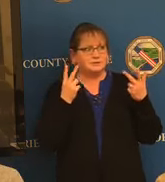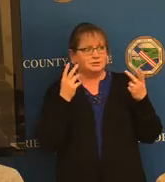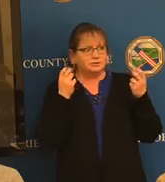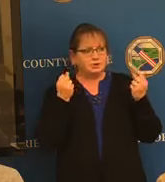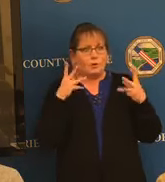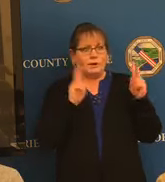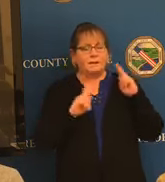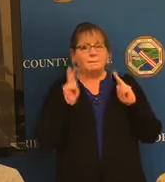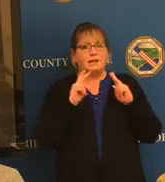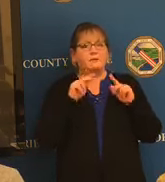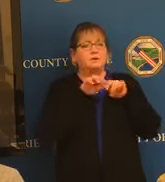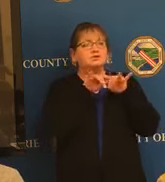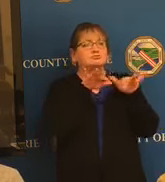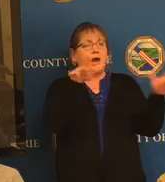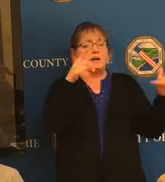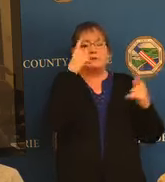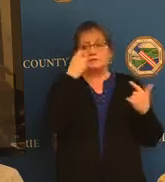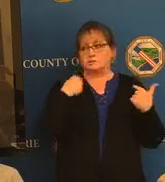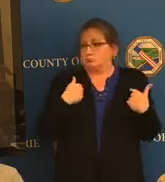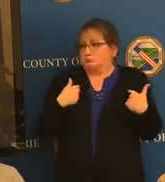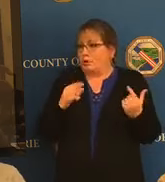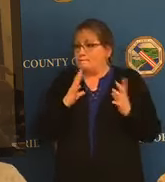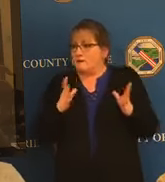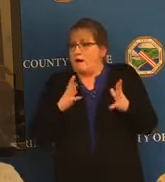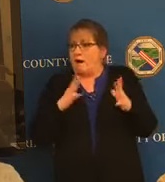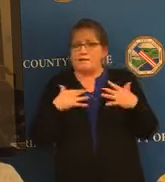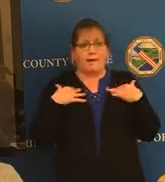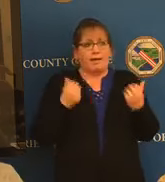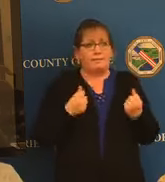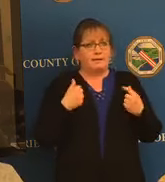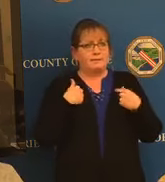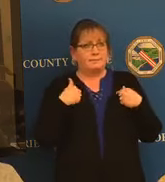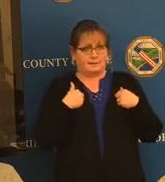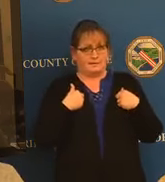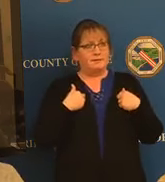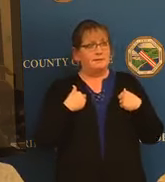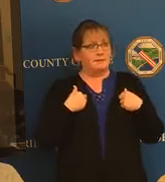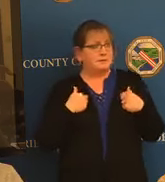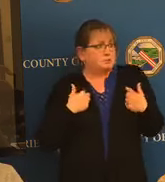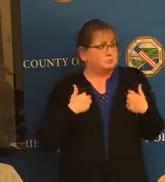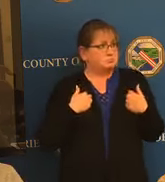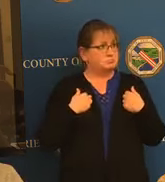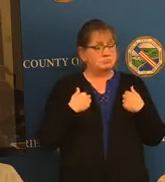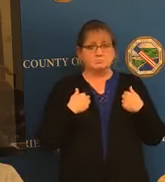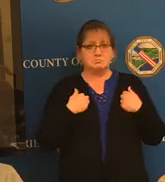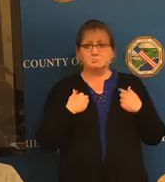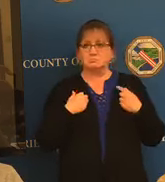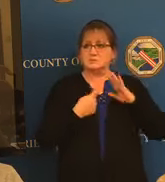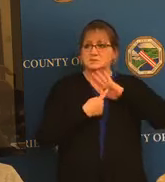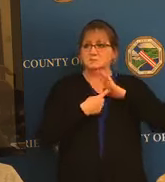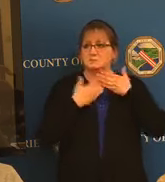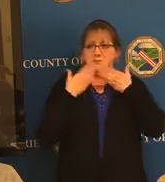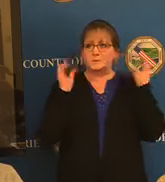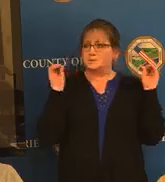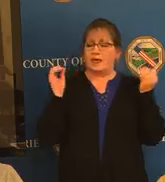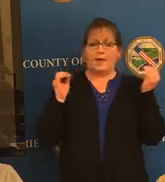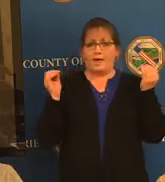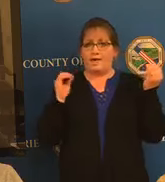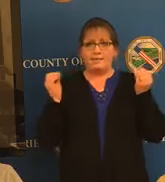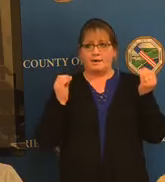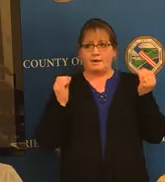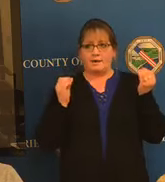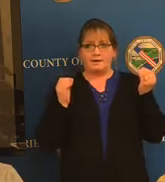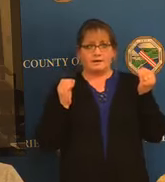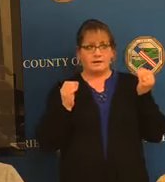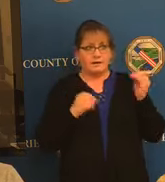spread, is because there are people who are out there walking around, who are positive for COVID-19 if they did have a test,